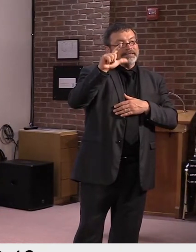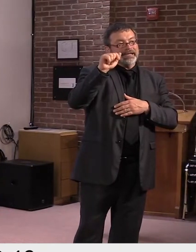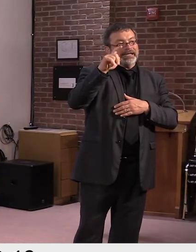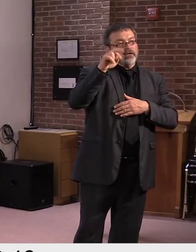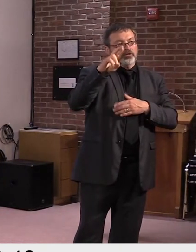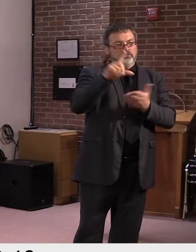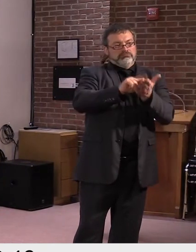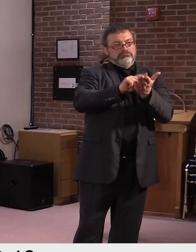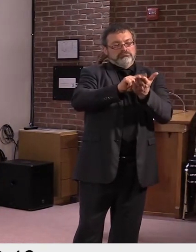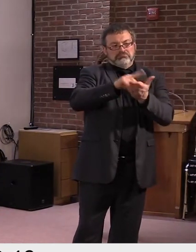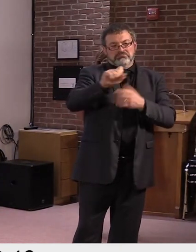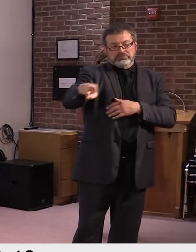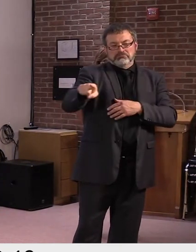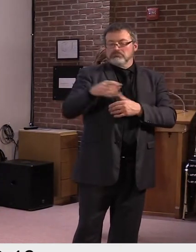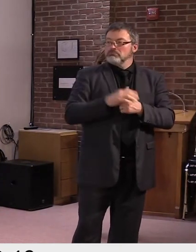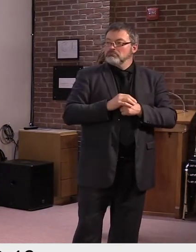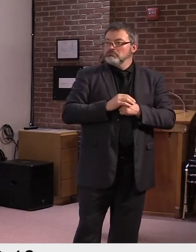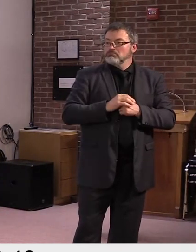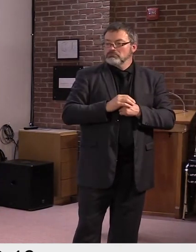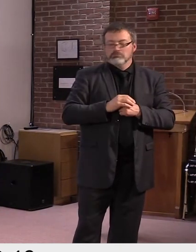Good morning, Governor. Good morning.